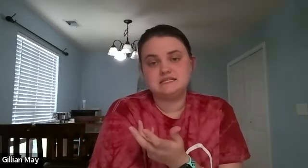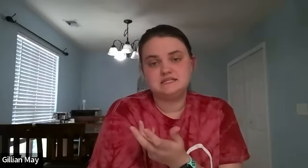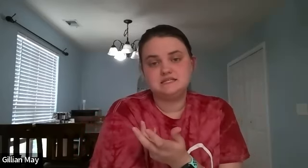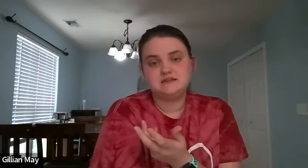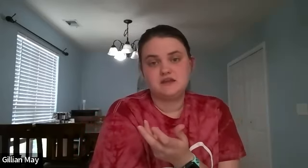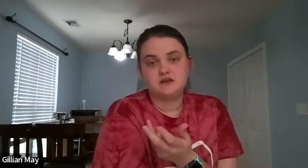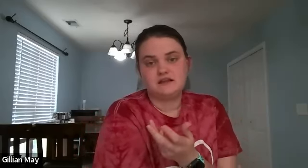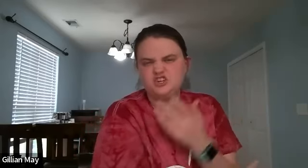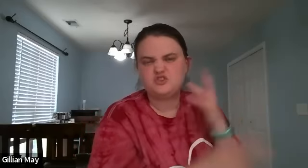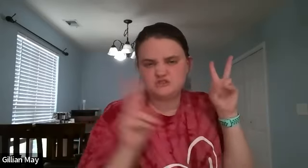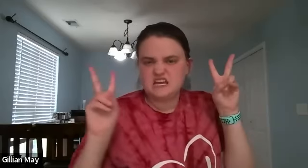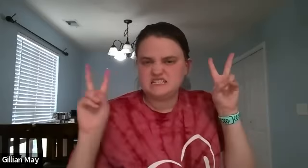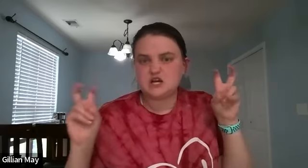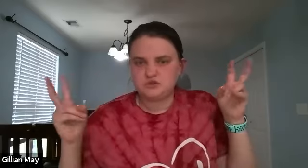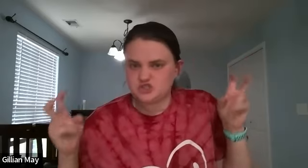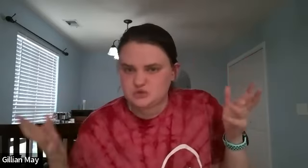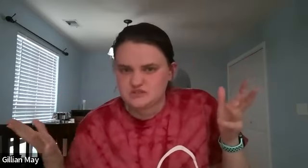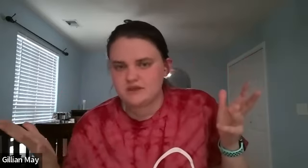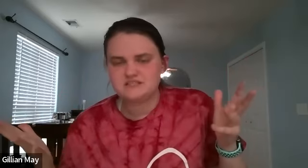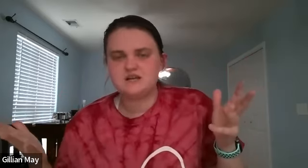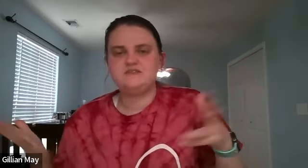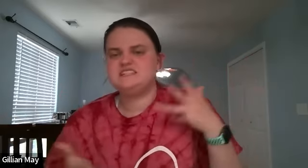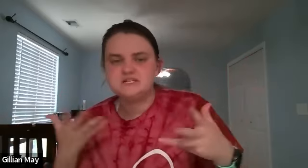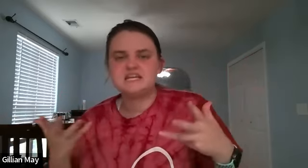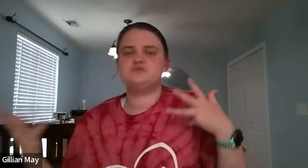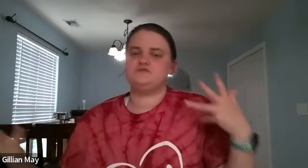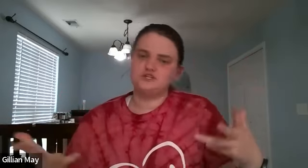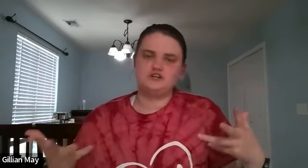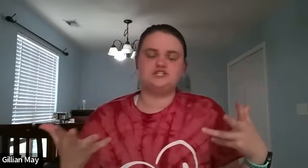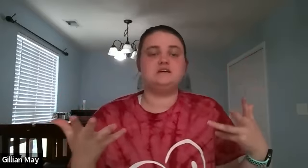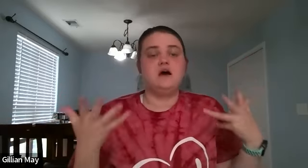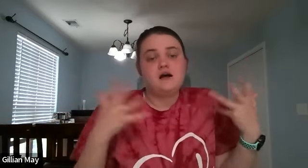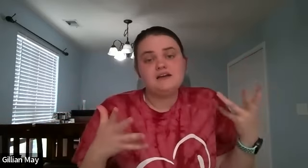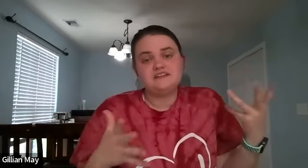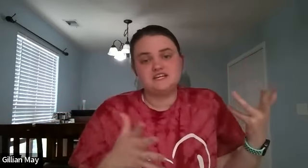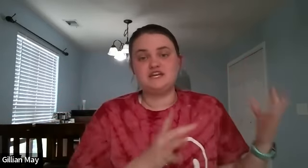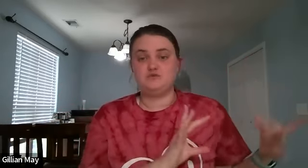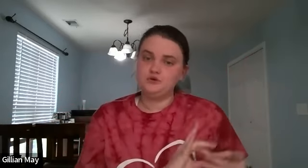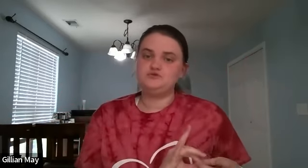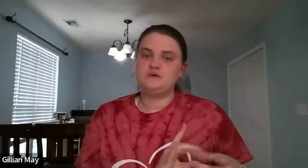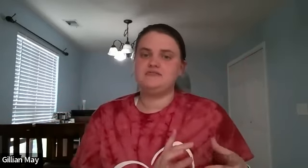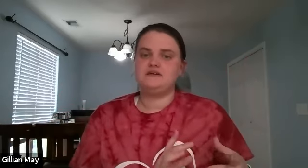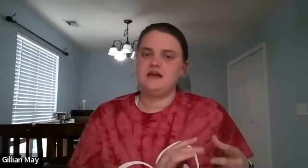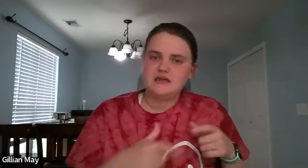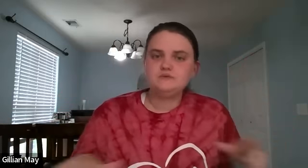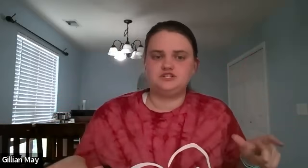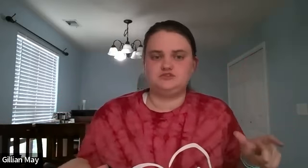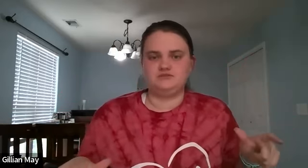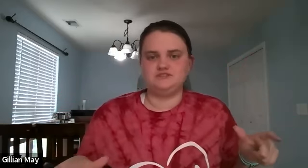lessen their, like, those terrible twos that we always talk about, the temper tantrums, the frustrations. A lot of that does like root with language struggles.